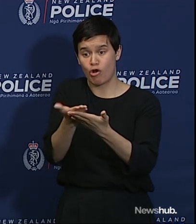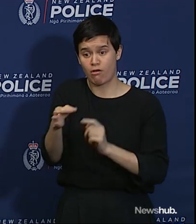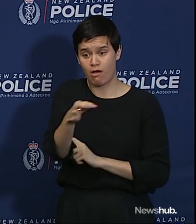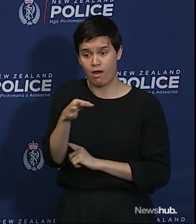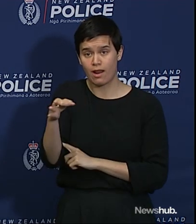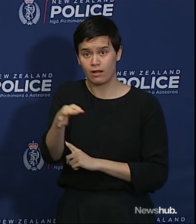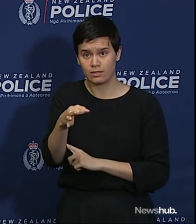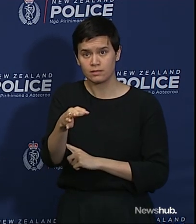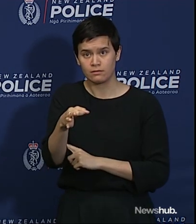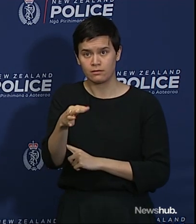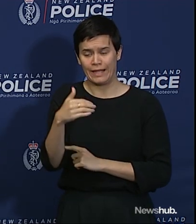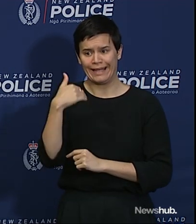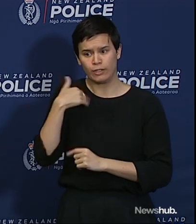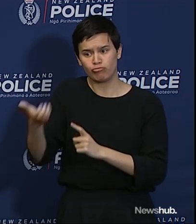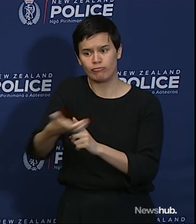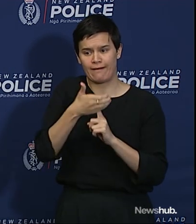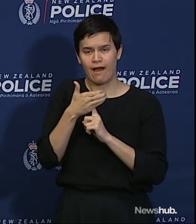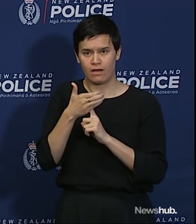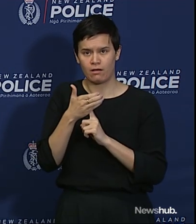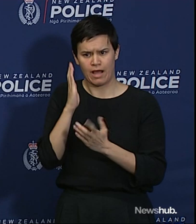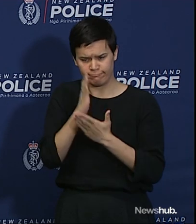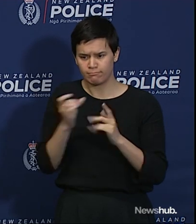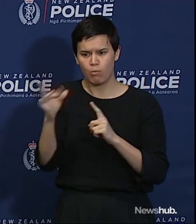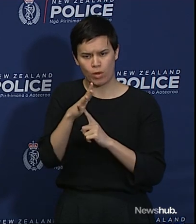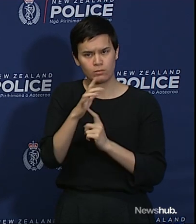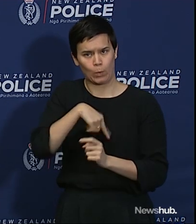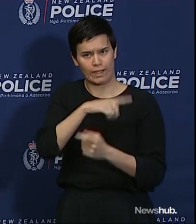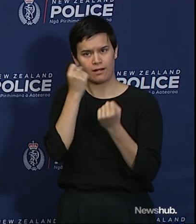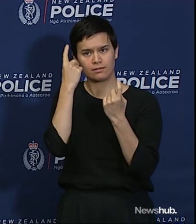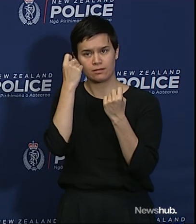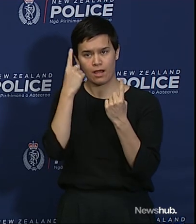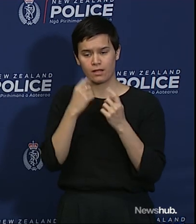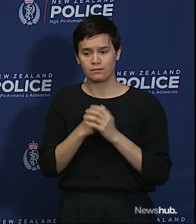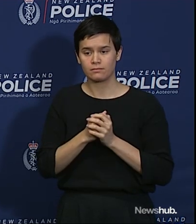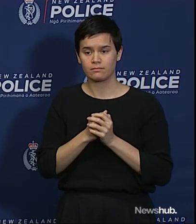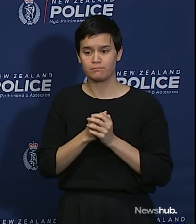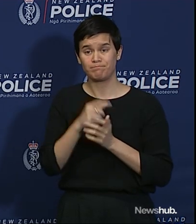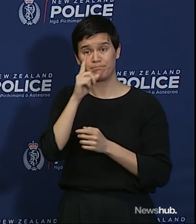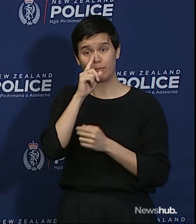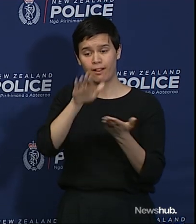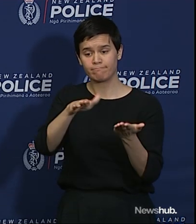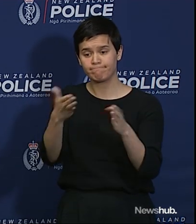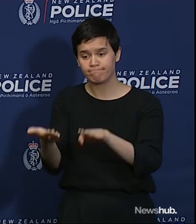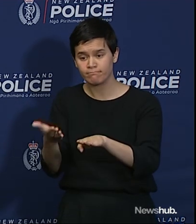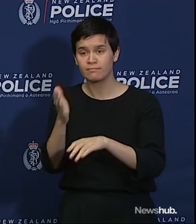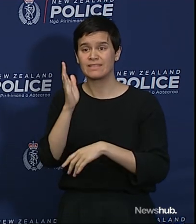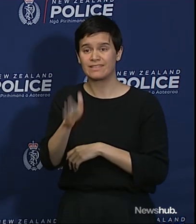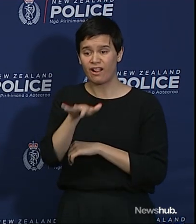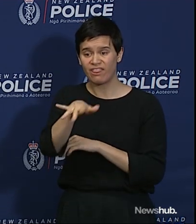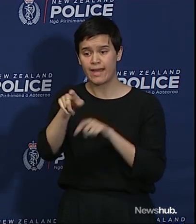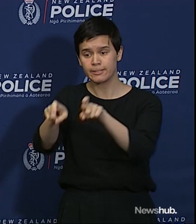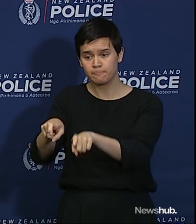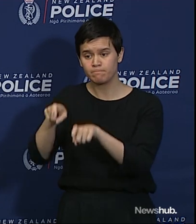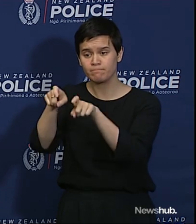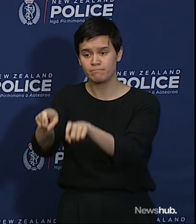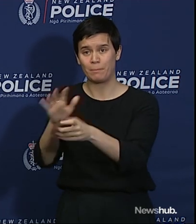an absolute imperative. Every day that passes with those bodies unrecovered is a day of anguish for their loved